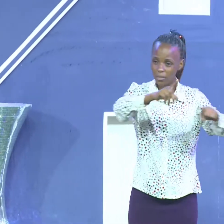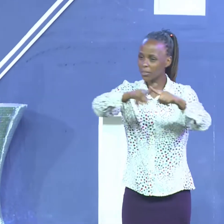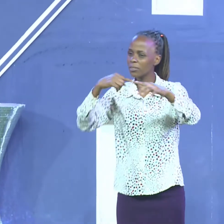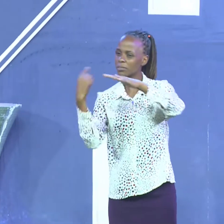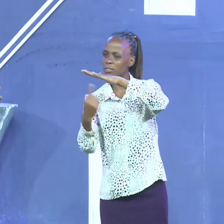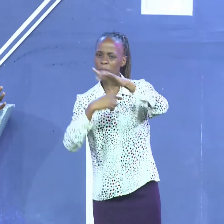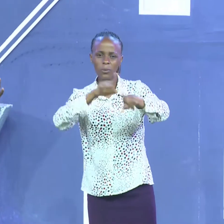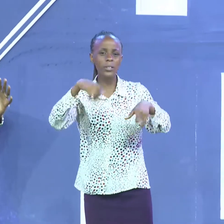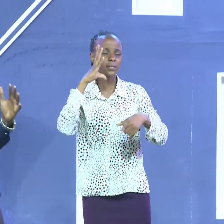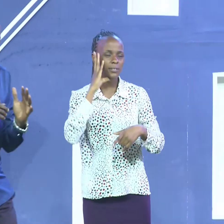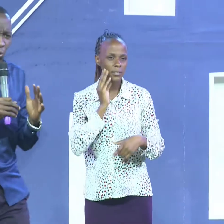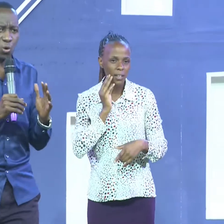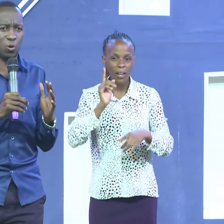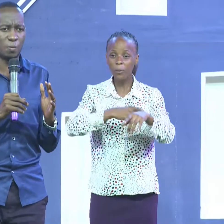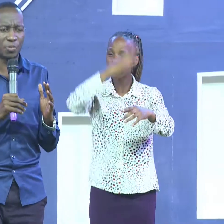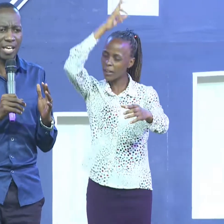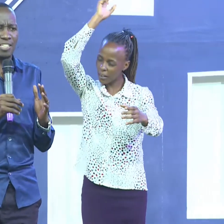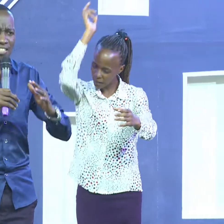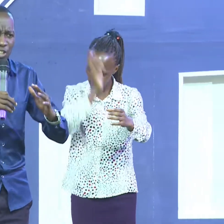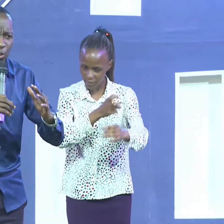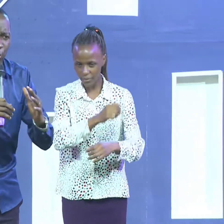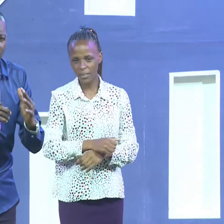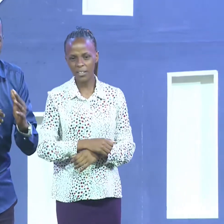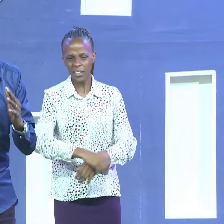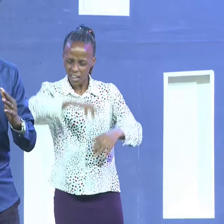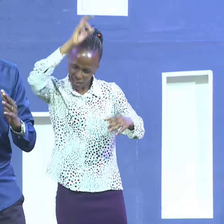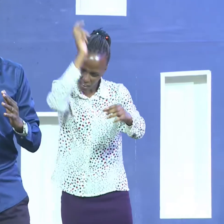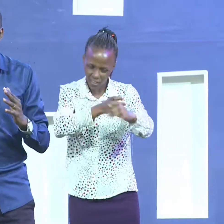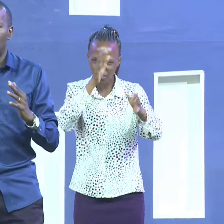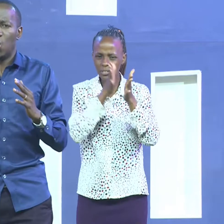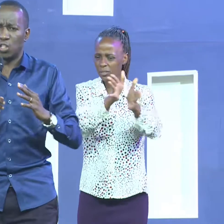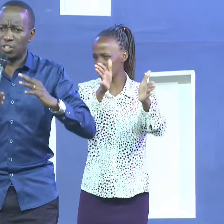Prison represents the various situations we go through that are tough. They are